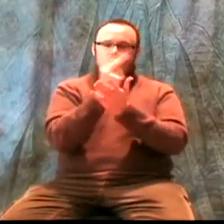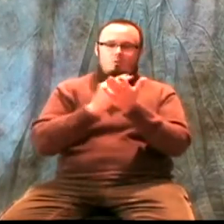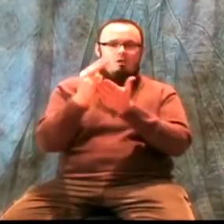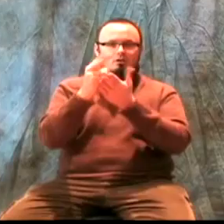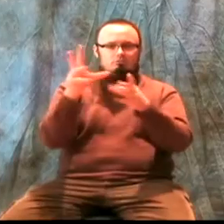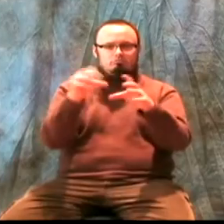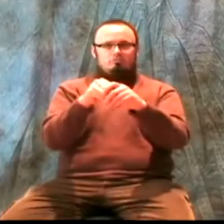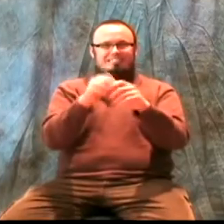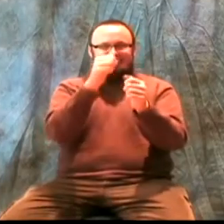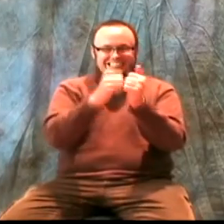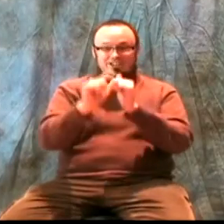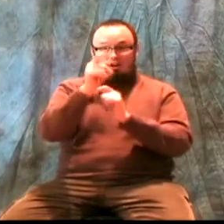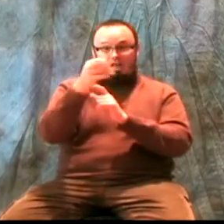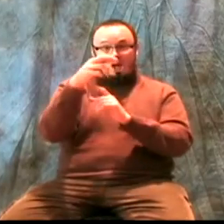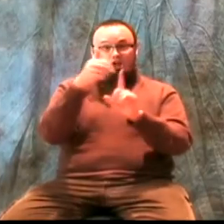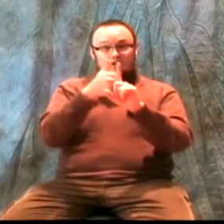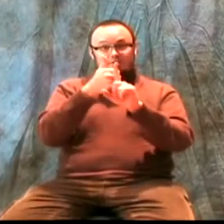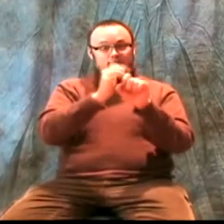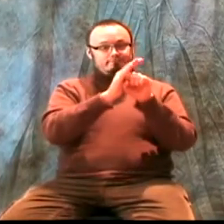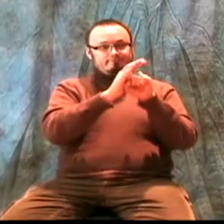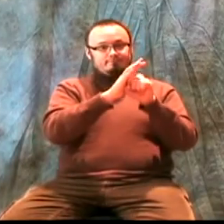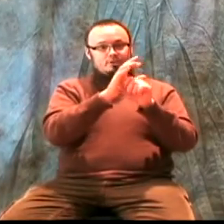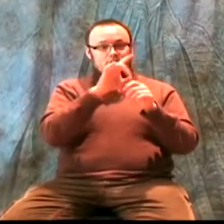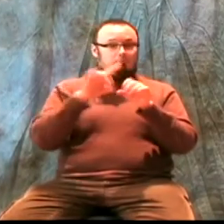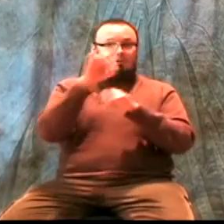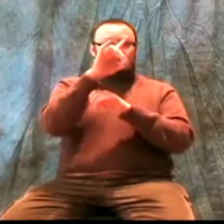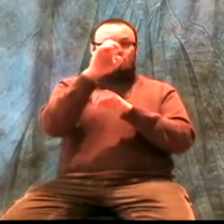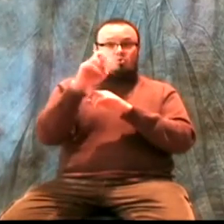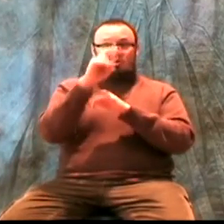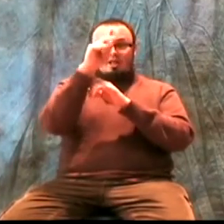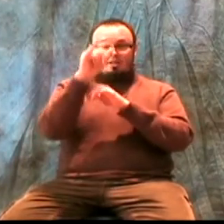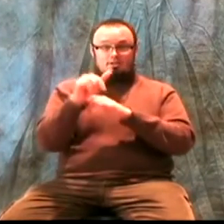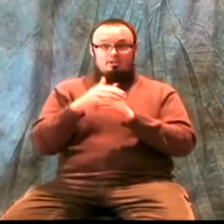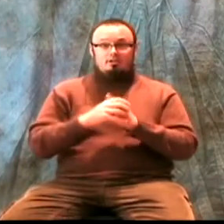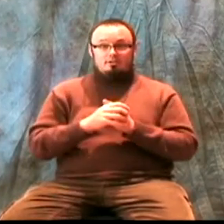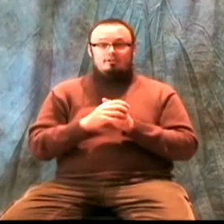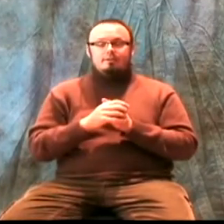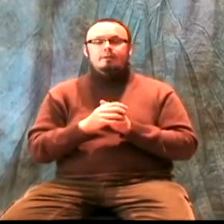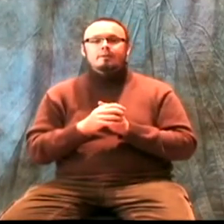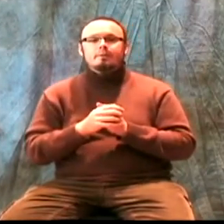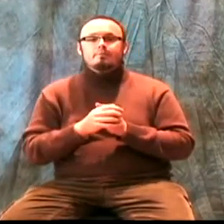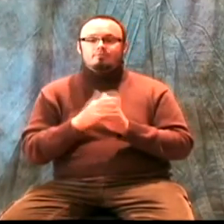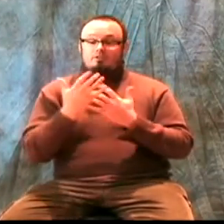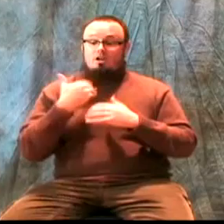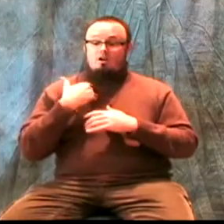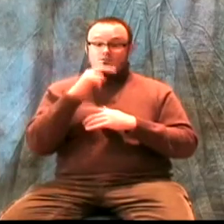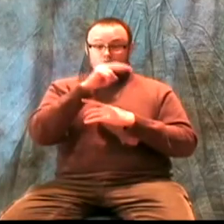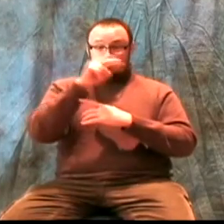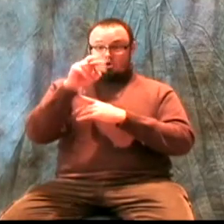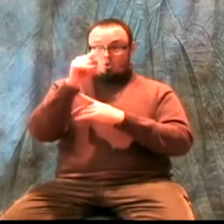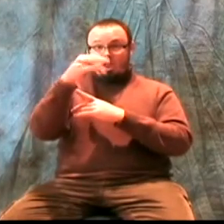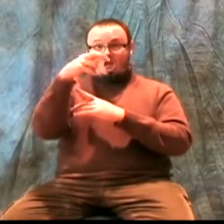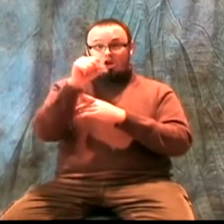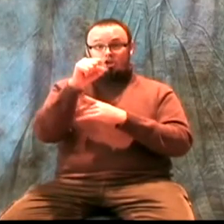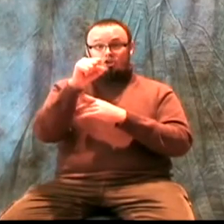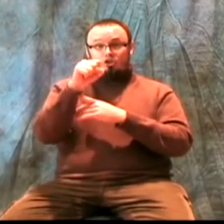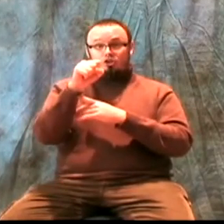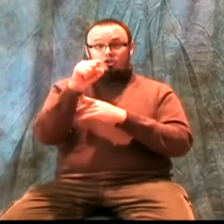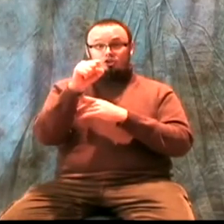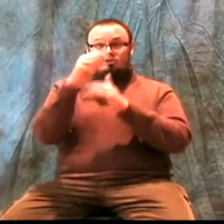Each letter is a symbol of a spiritual reality that God created. There are 22 letters which are divided into 3